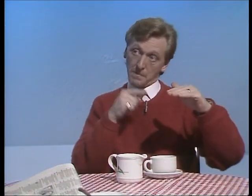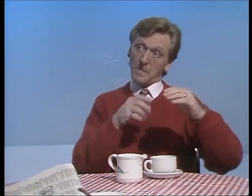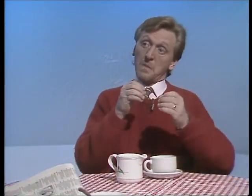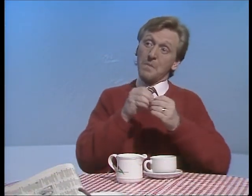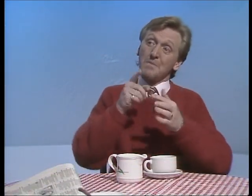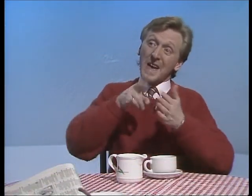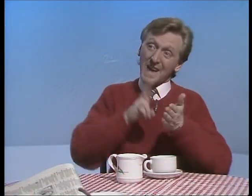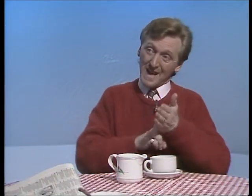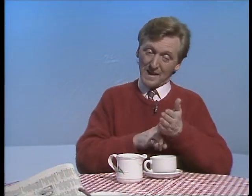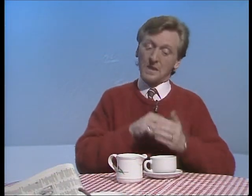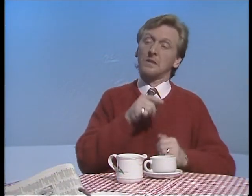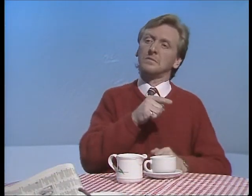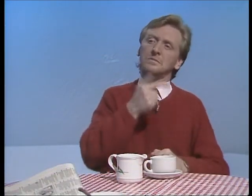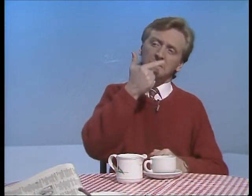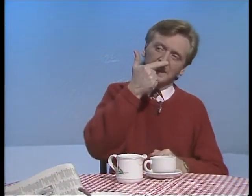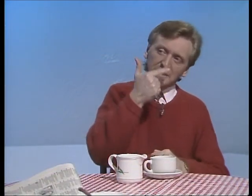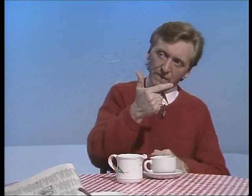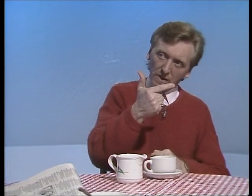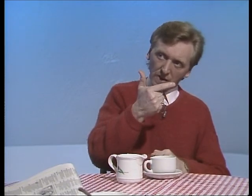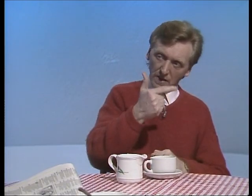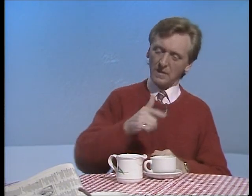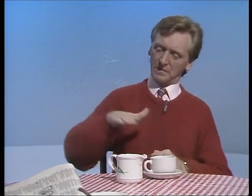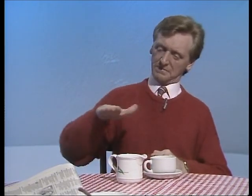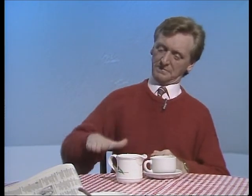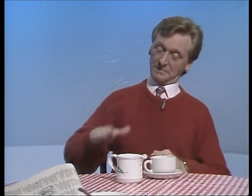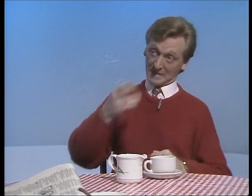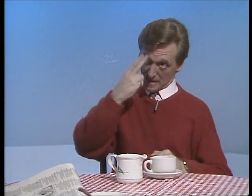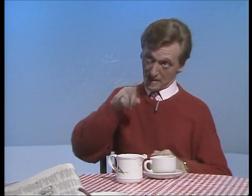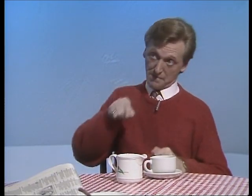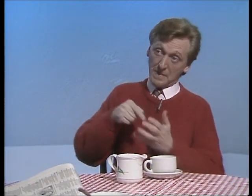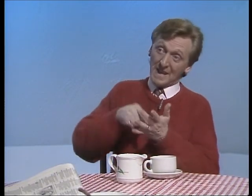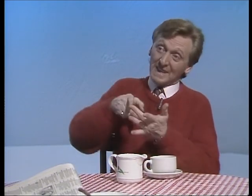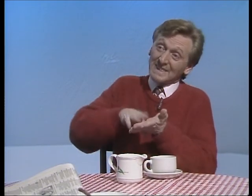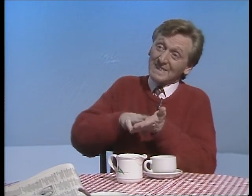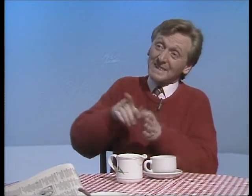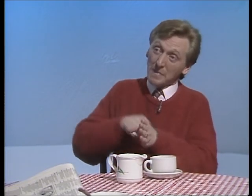Well, Ben is 7 and Timmy is 5.